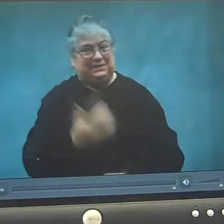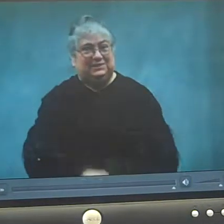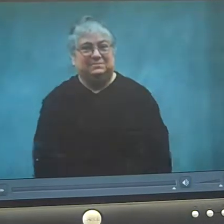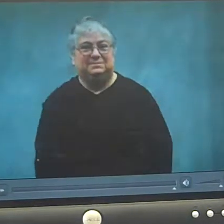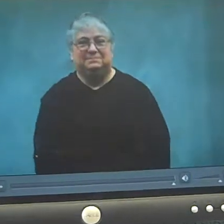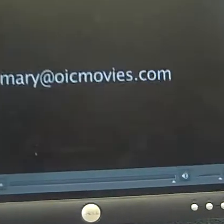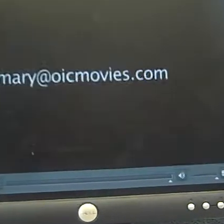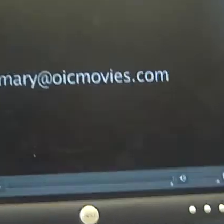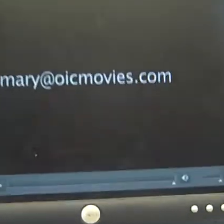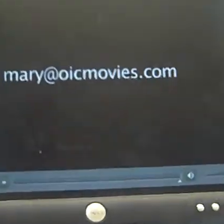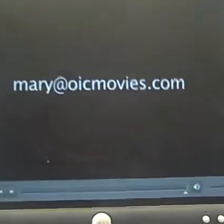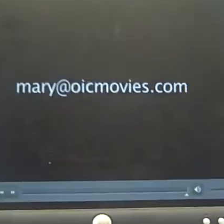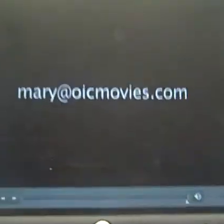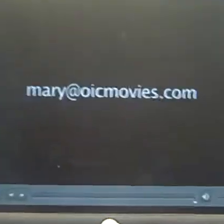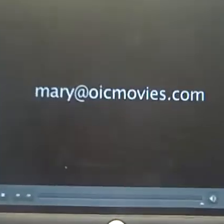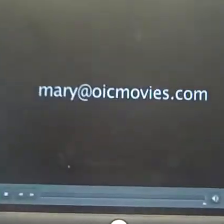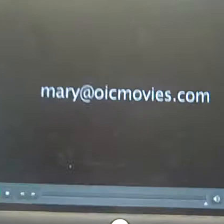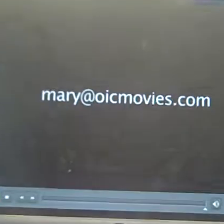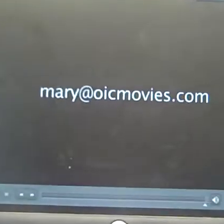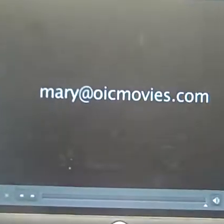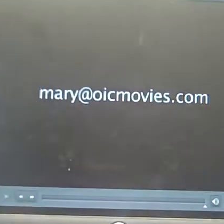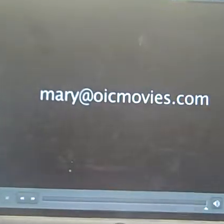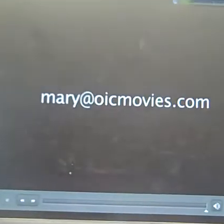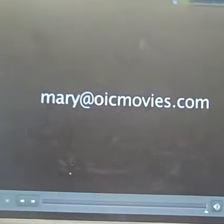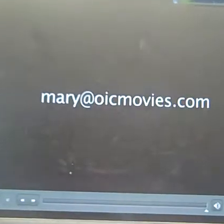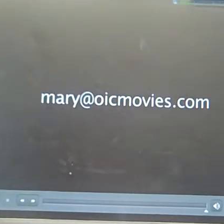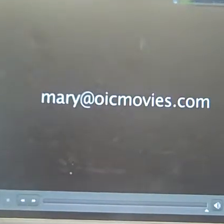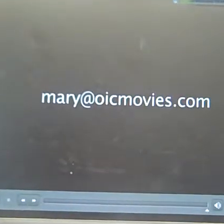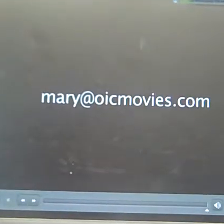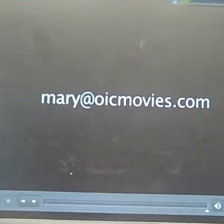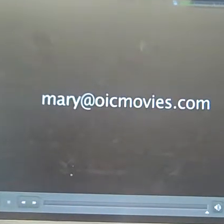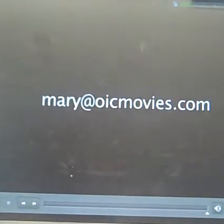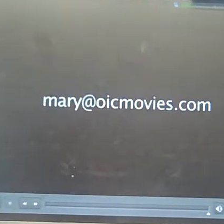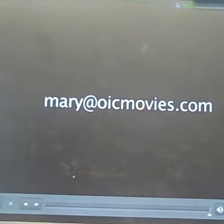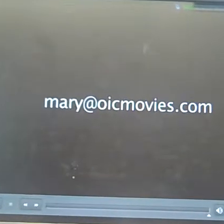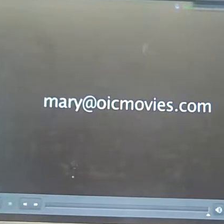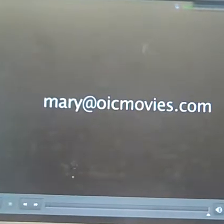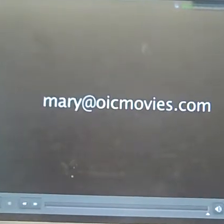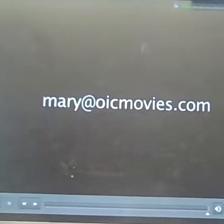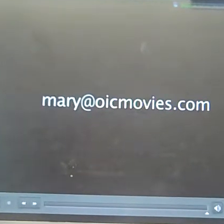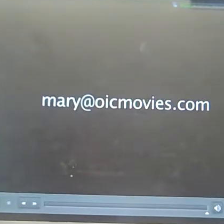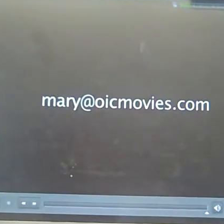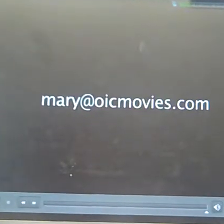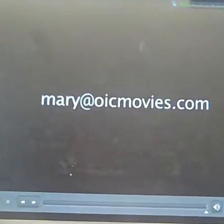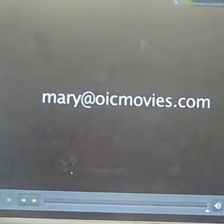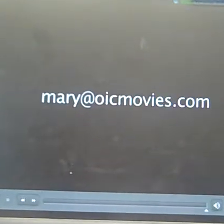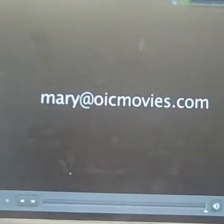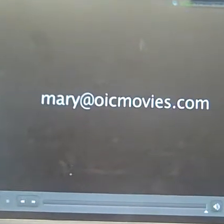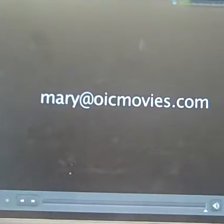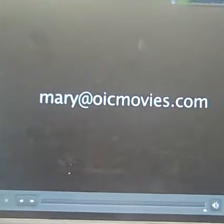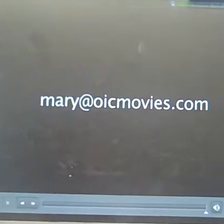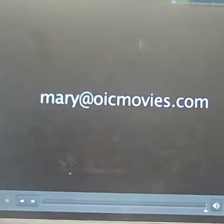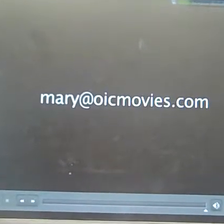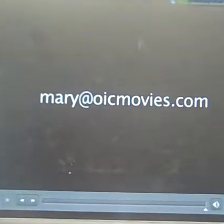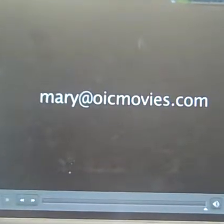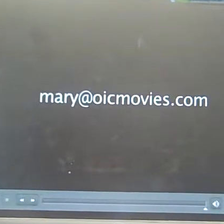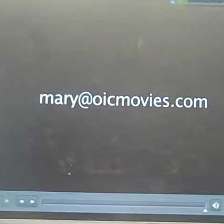So it's not really a great idea to really depend on iPhone and iPad for